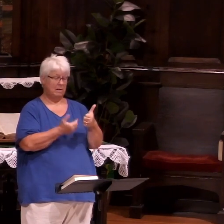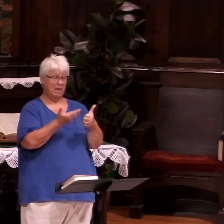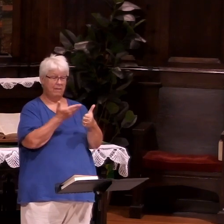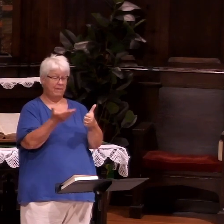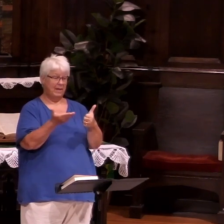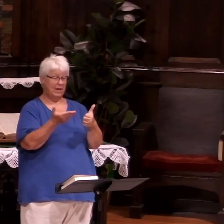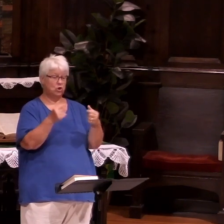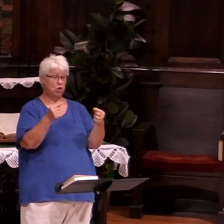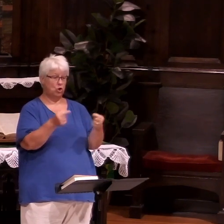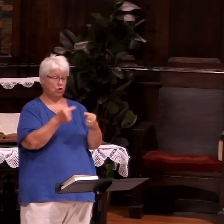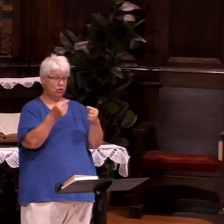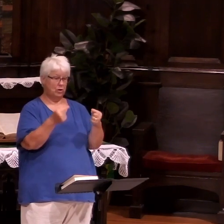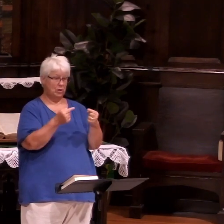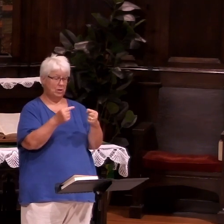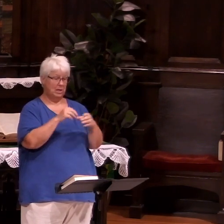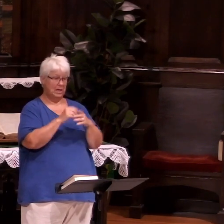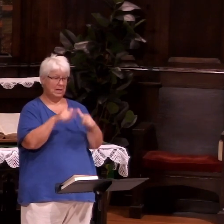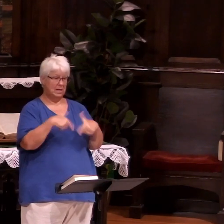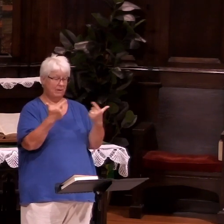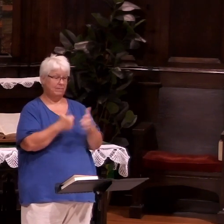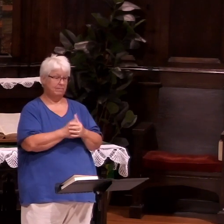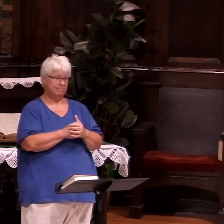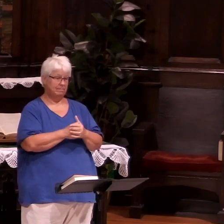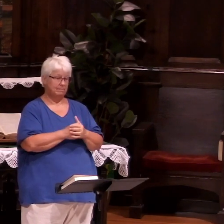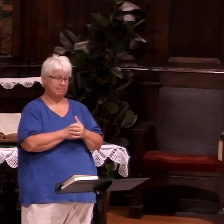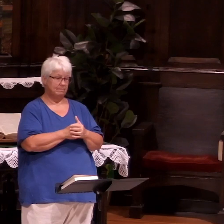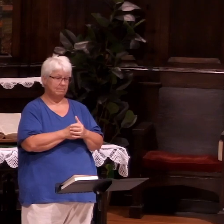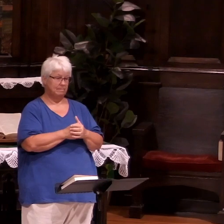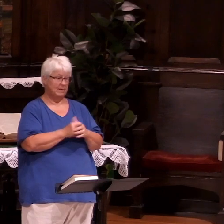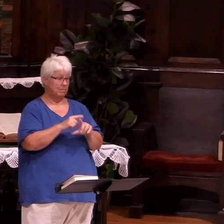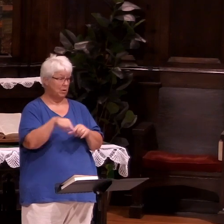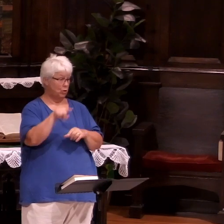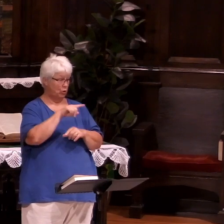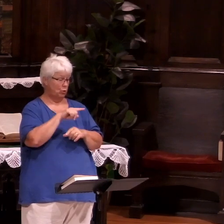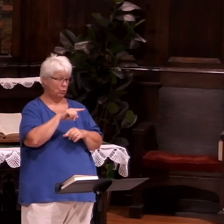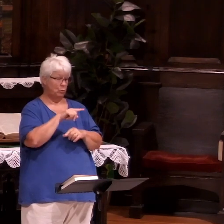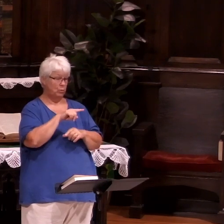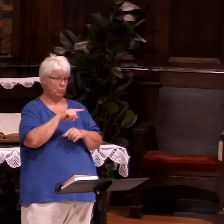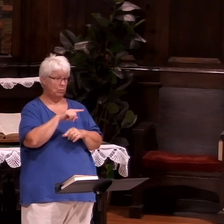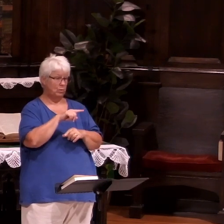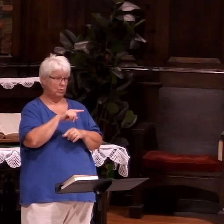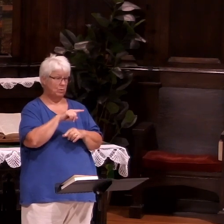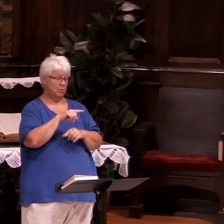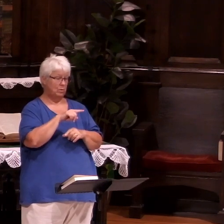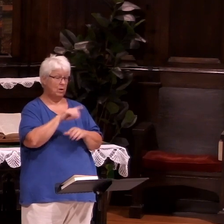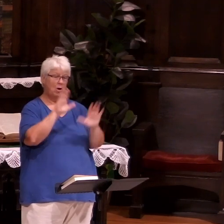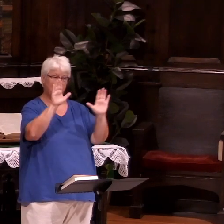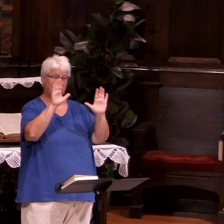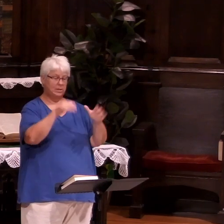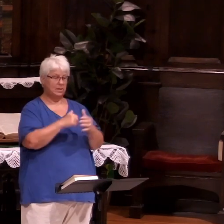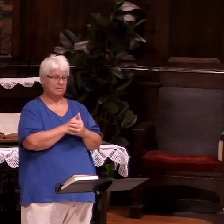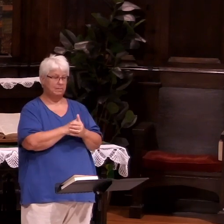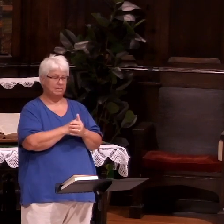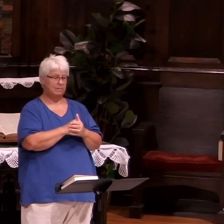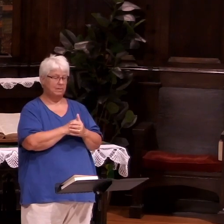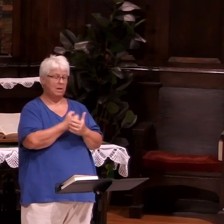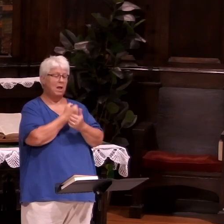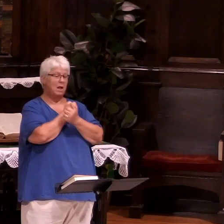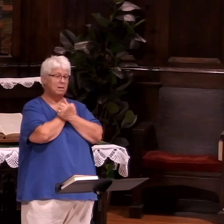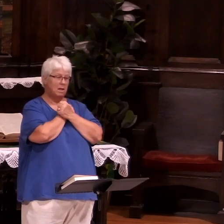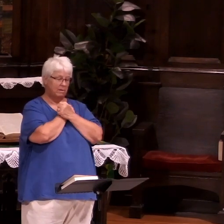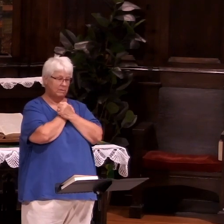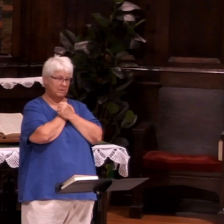Things hurt in life, but you are amazing, and